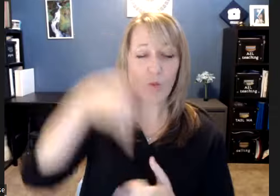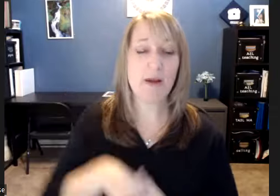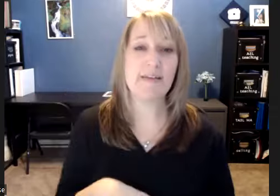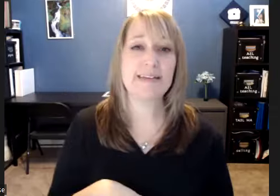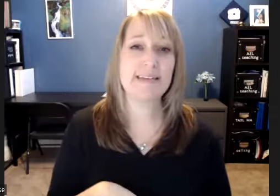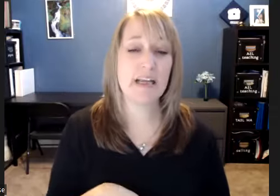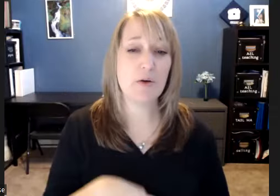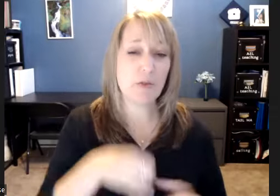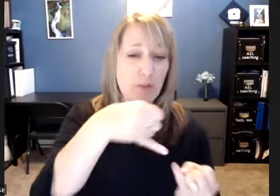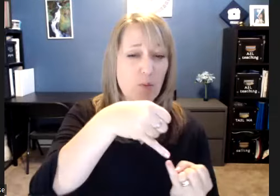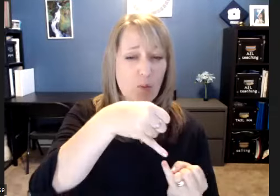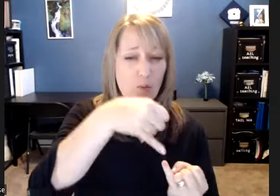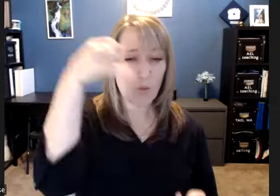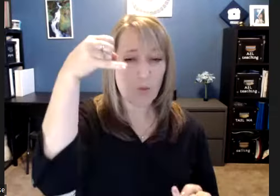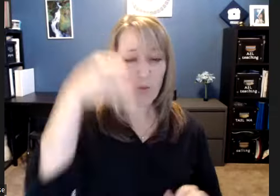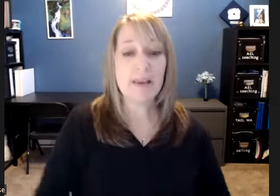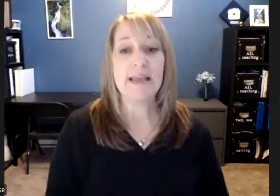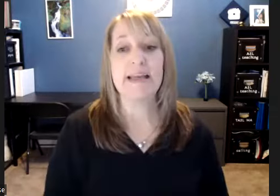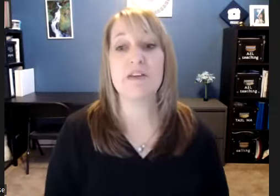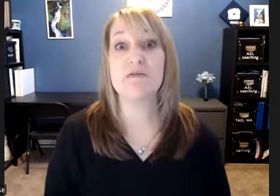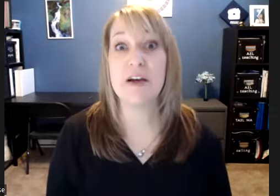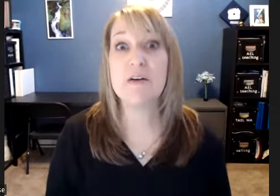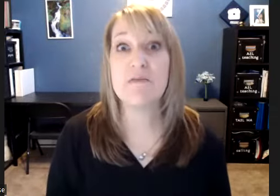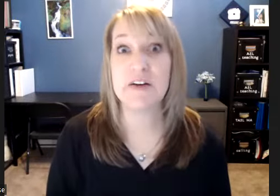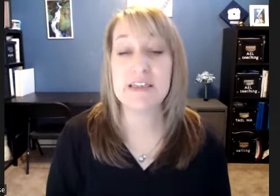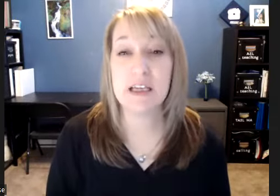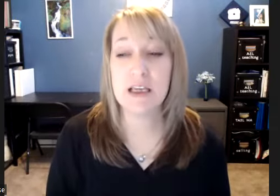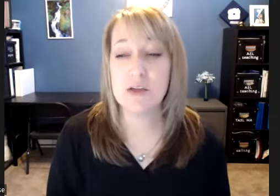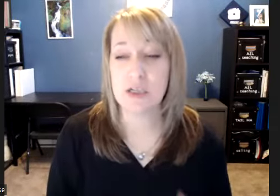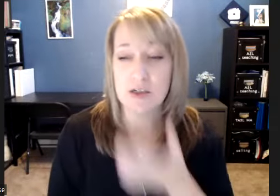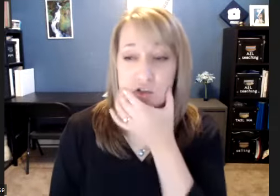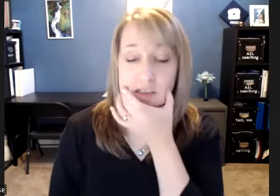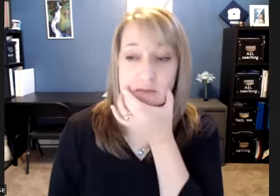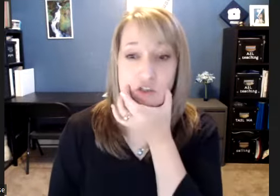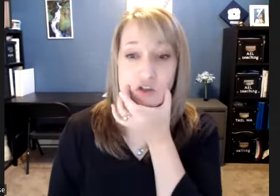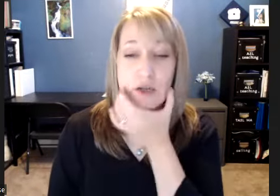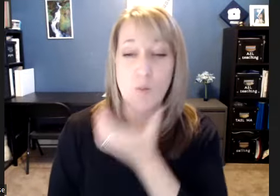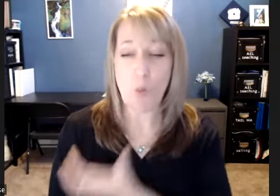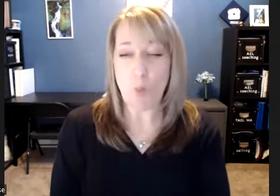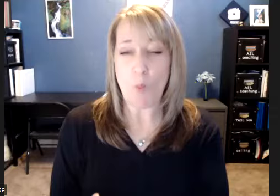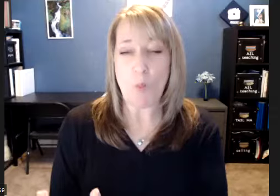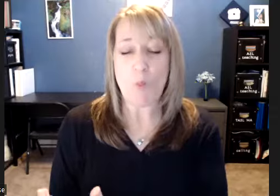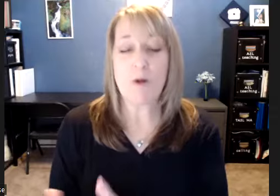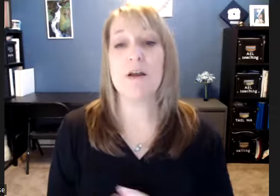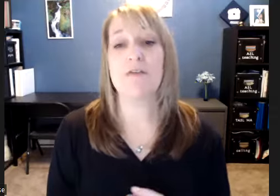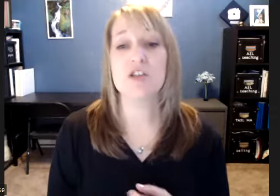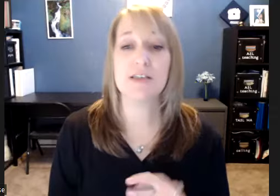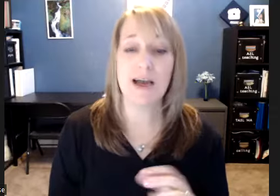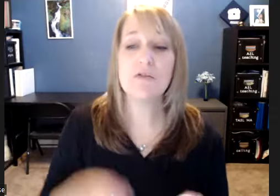And that's skinny or thin. If it's very, very skinny, you suck in your cheeks as much as you can. If it's just kind of